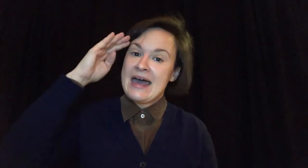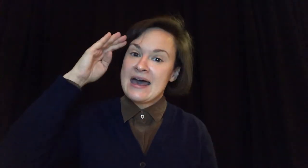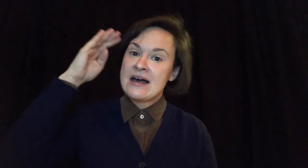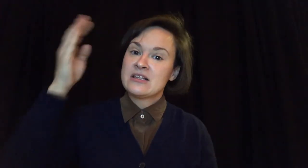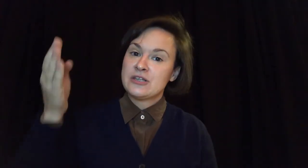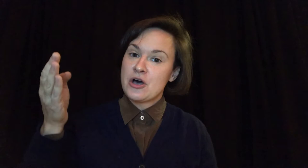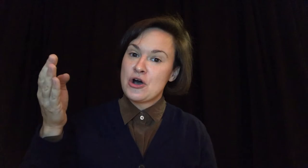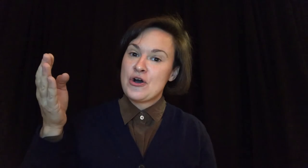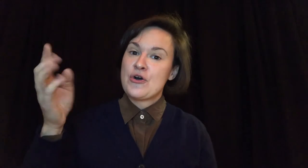Hello,